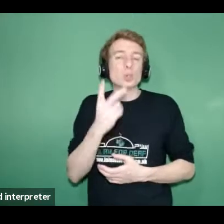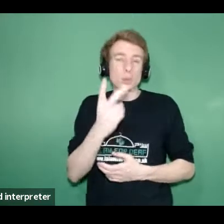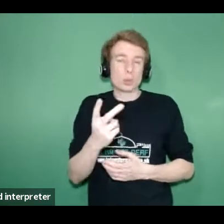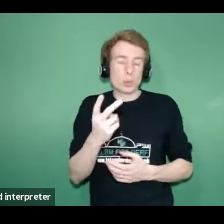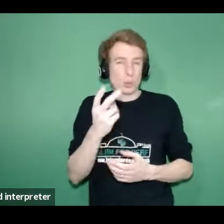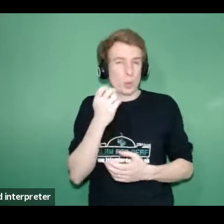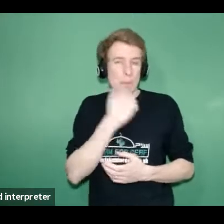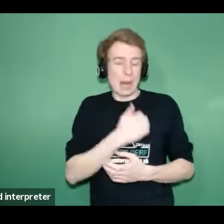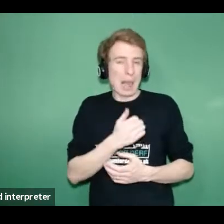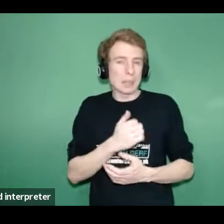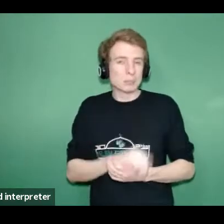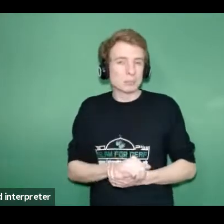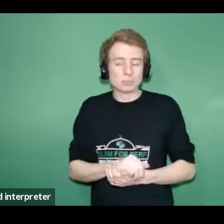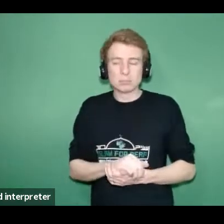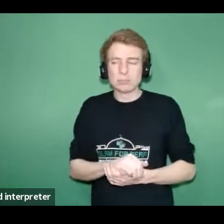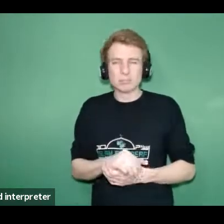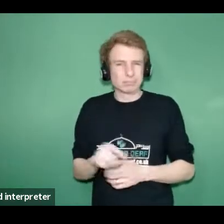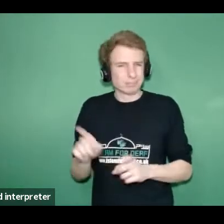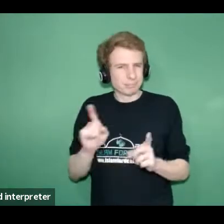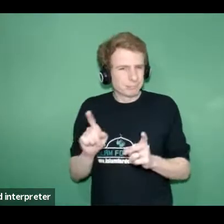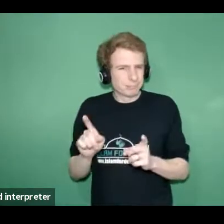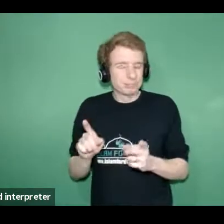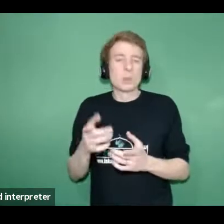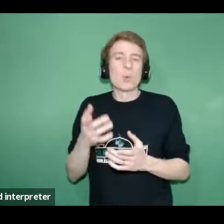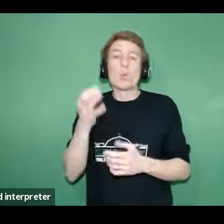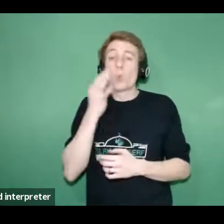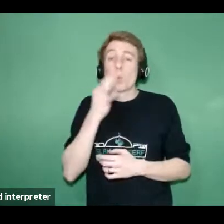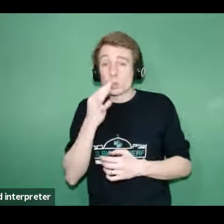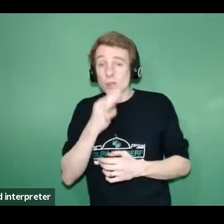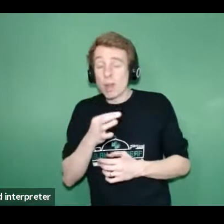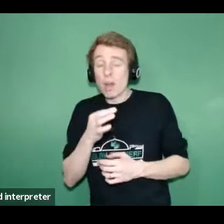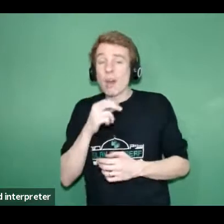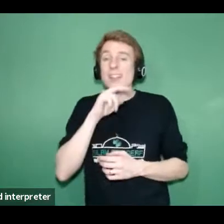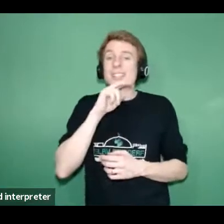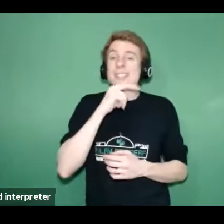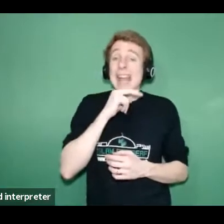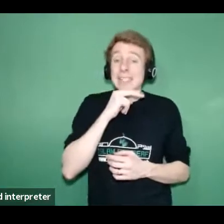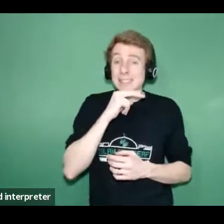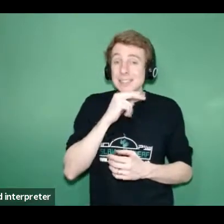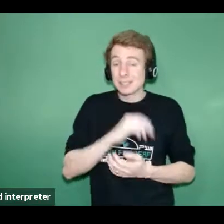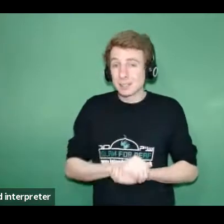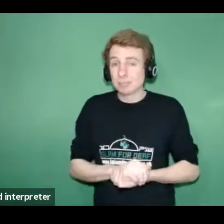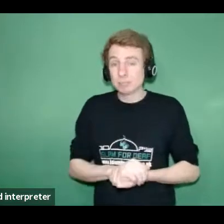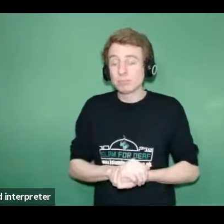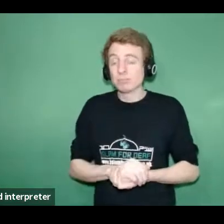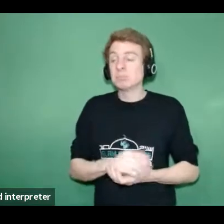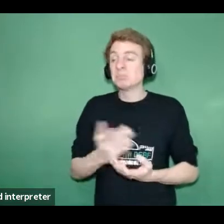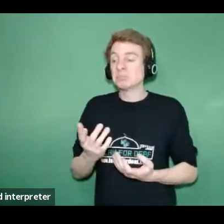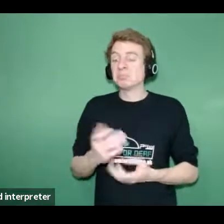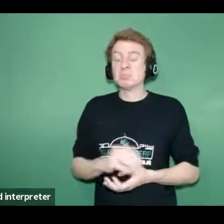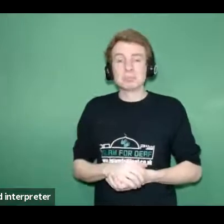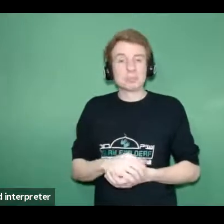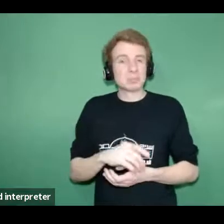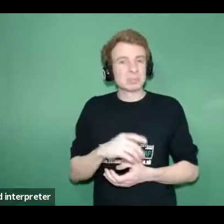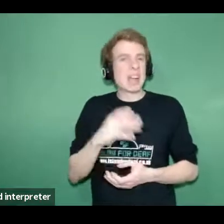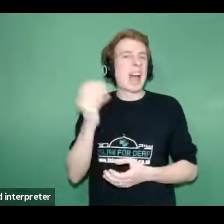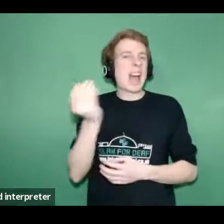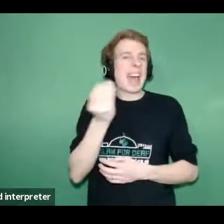This is what the Arabs used to call water and dates because there were staples for them. So it was very, very